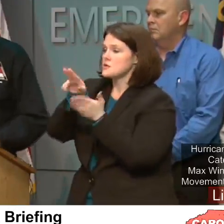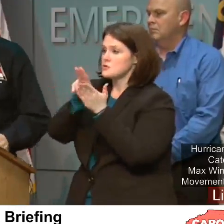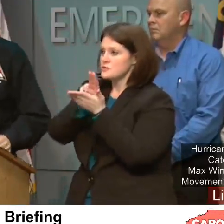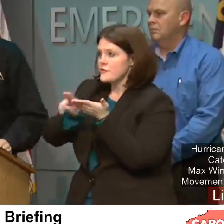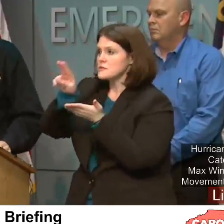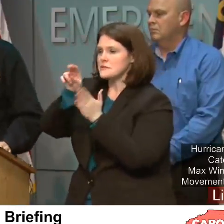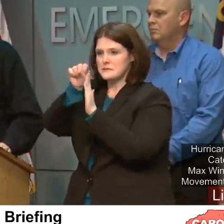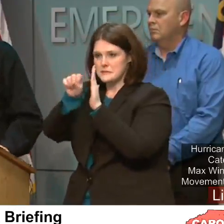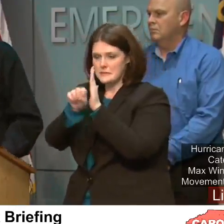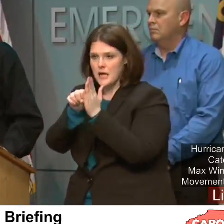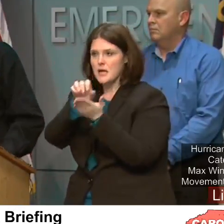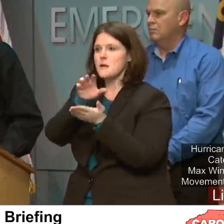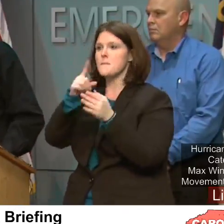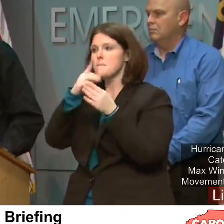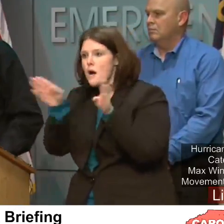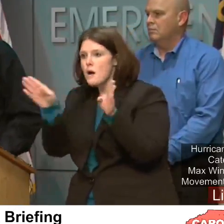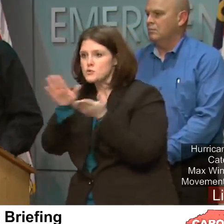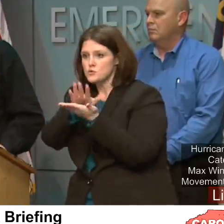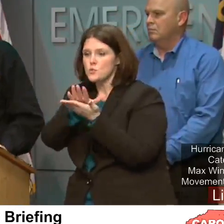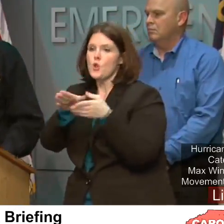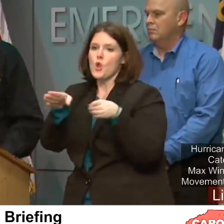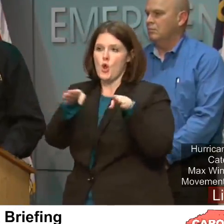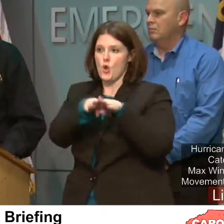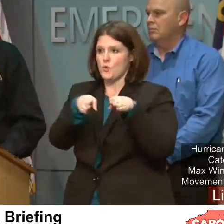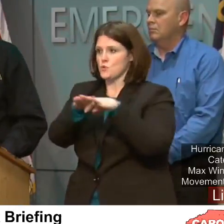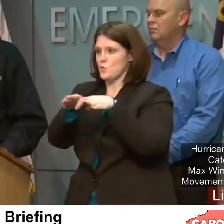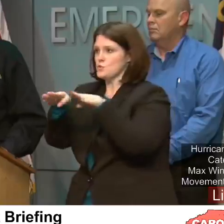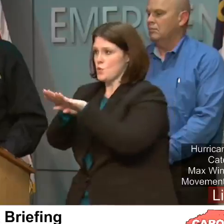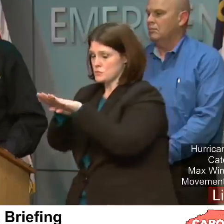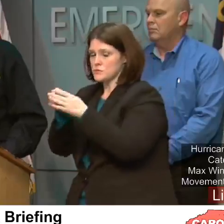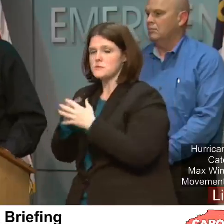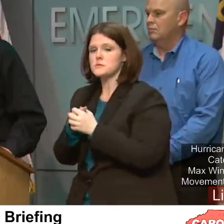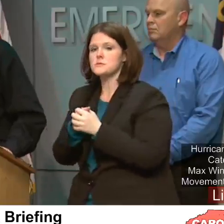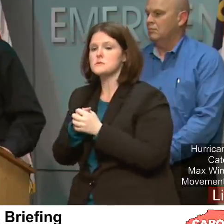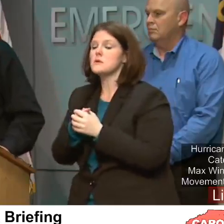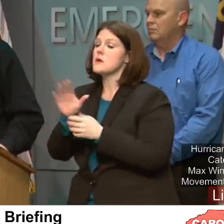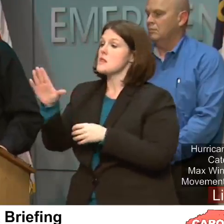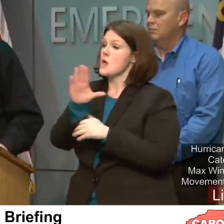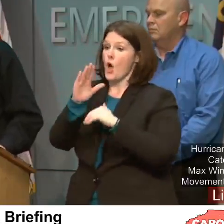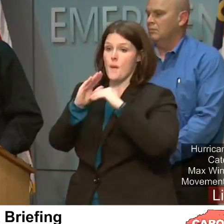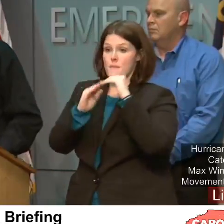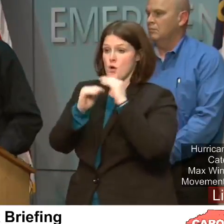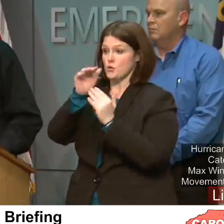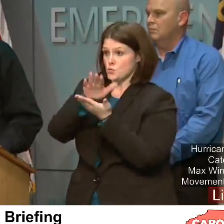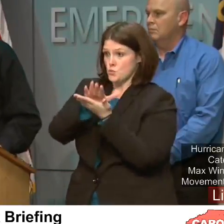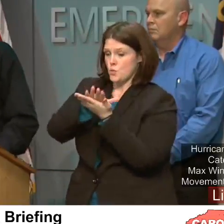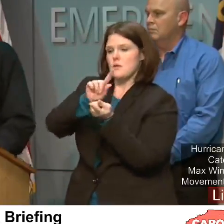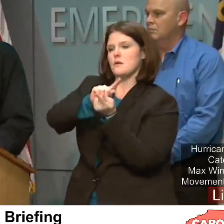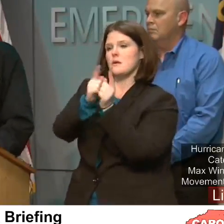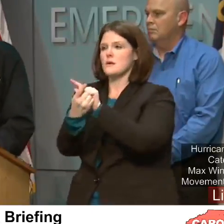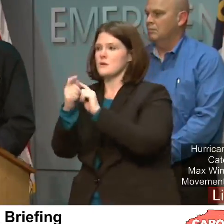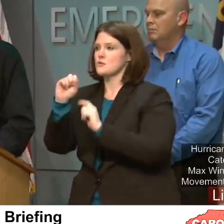classes, and many public schools are closing as well, plus providing their buildings as shelters.